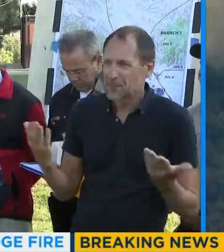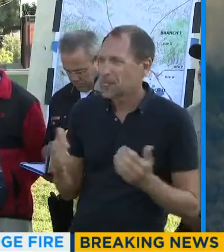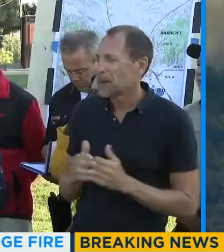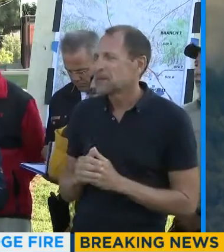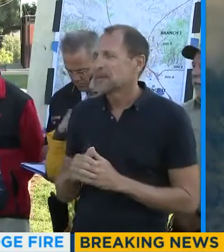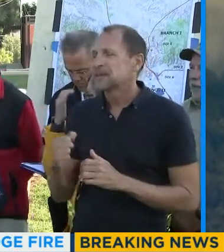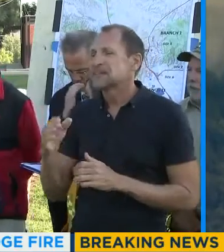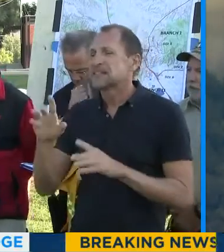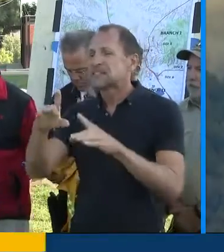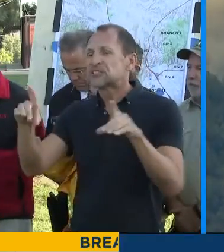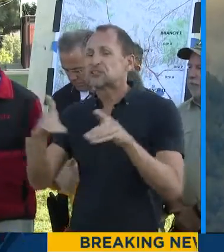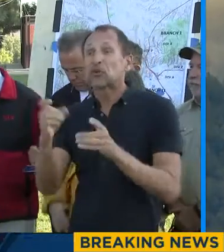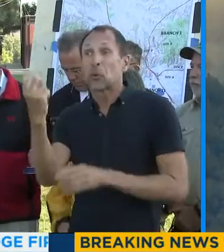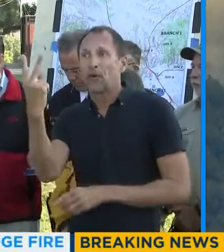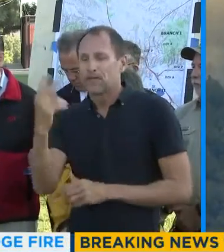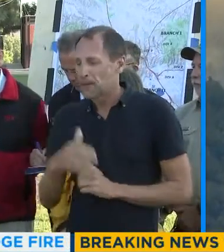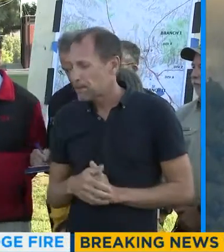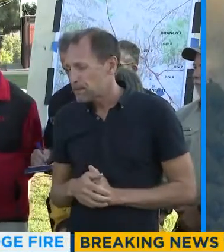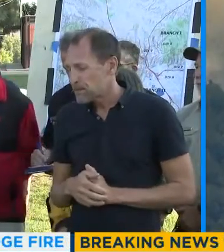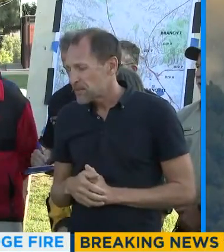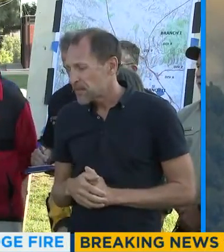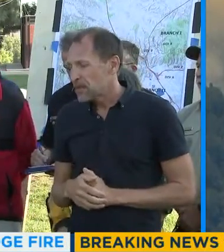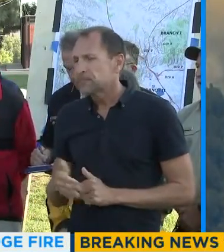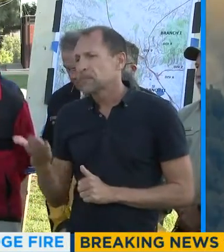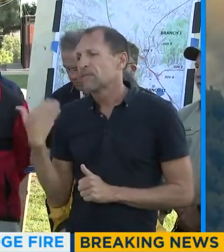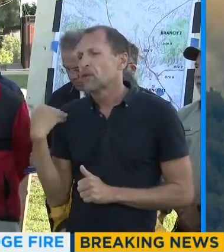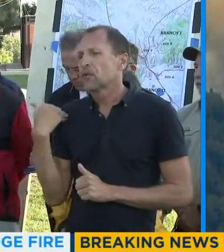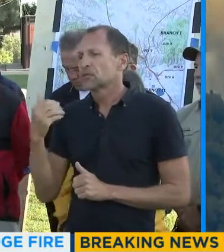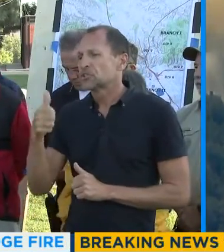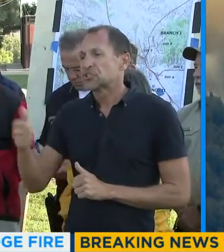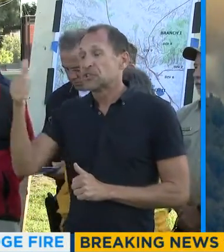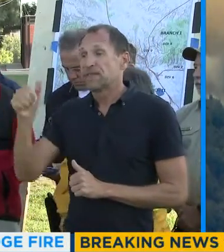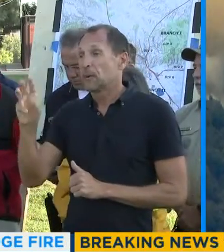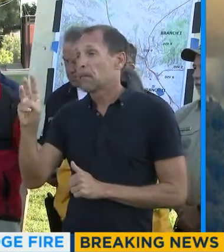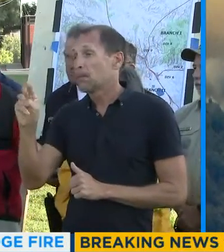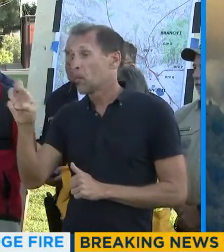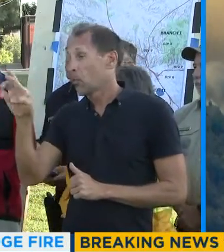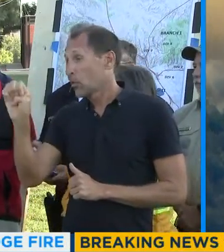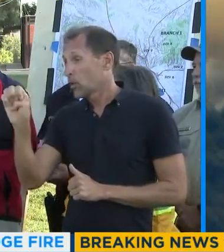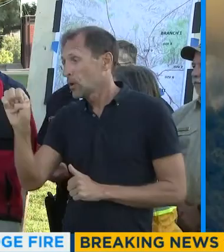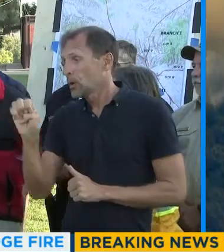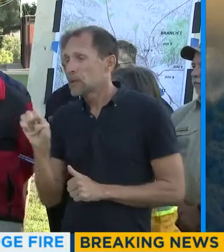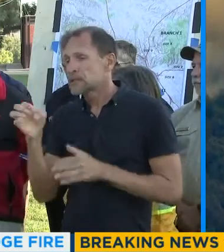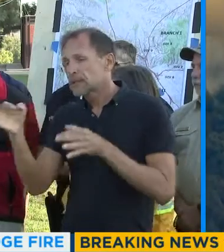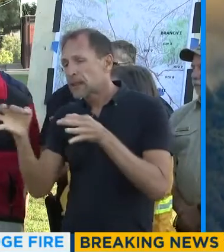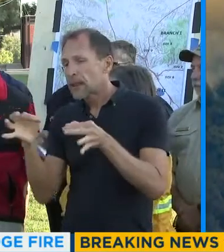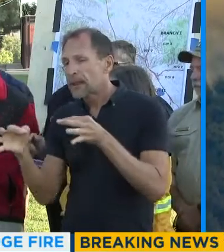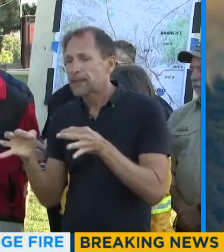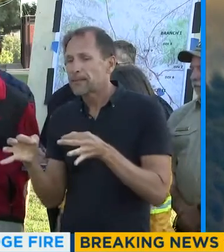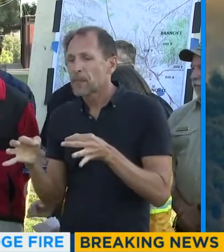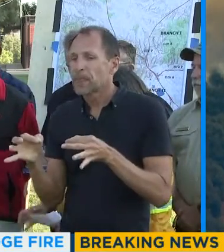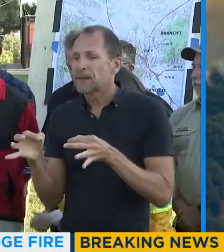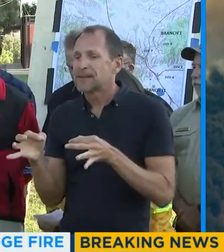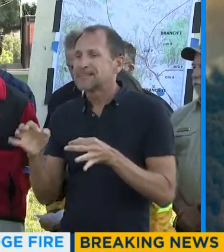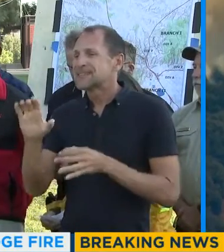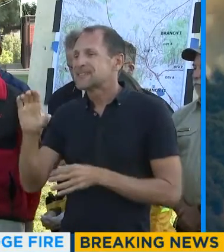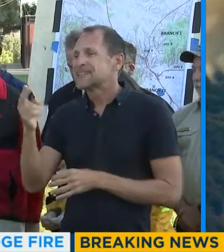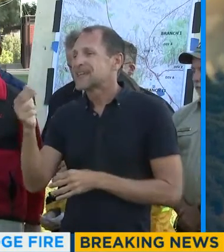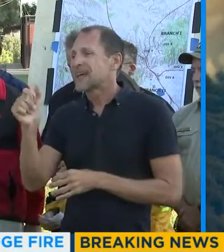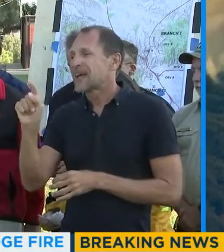Council District 12. Earlier, Chief Moore talked about repopulating Chatsworth.